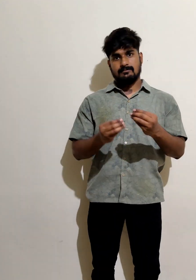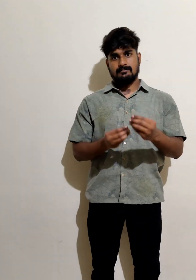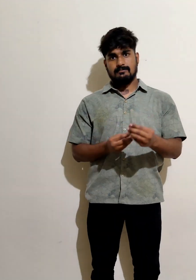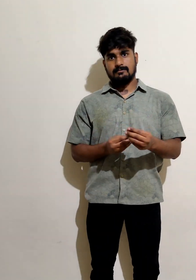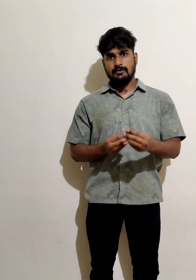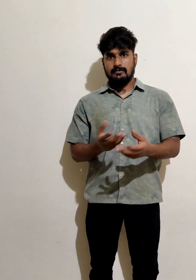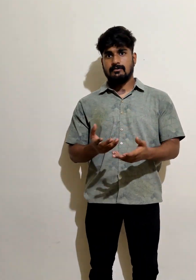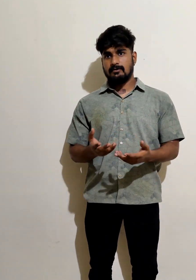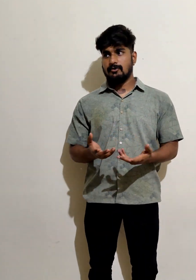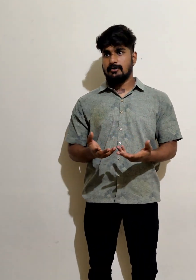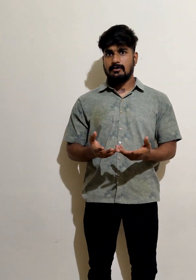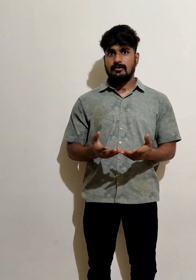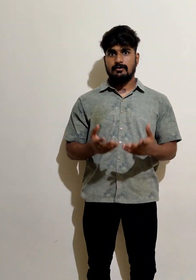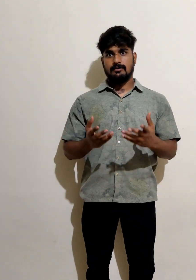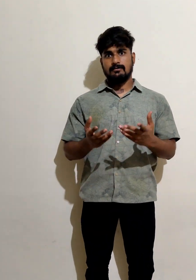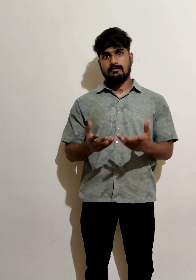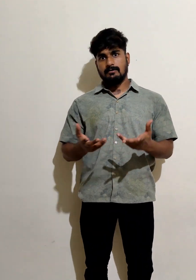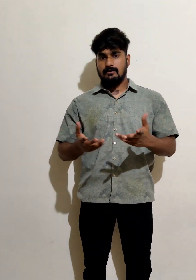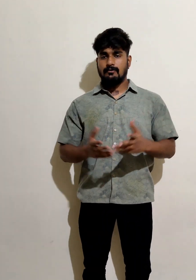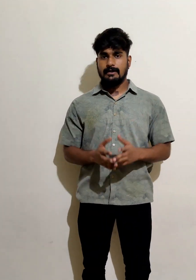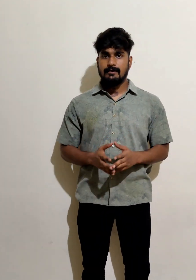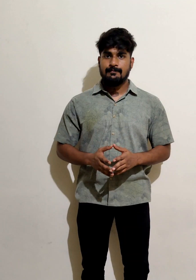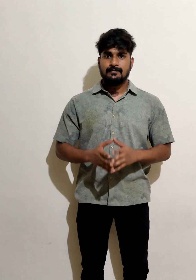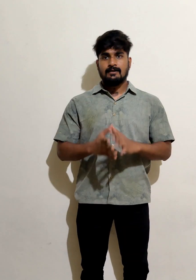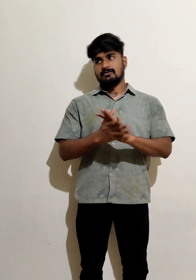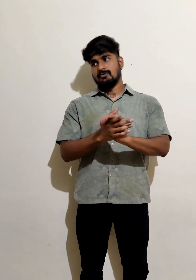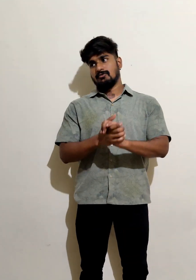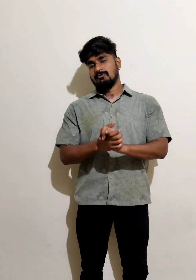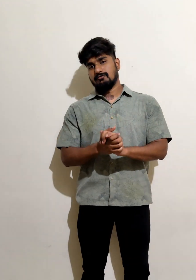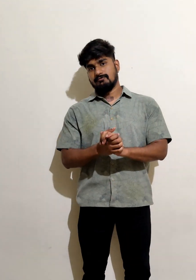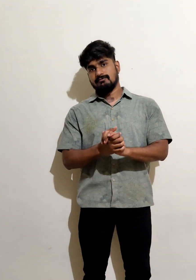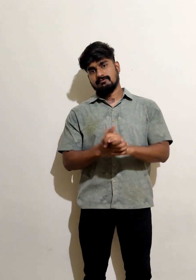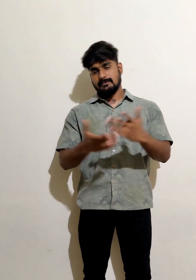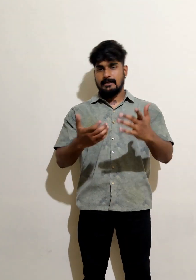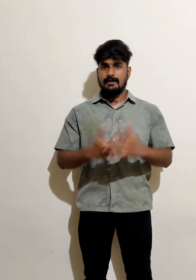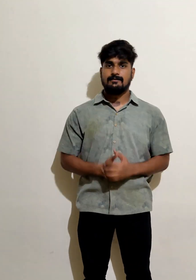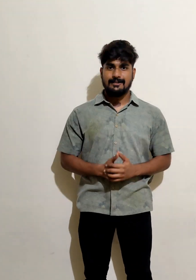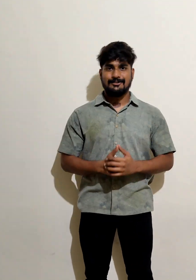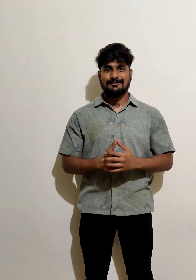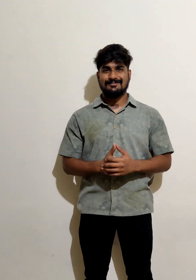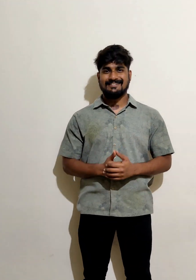good or okay. So yeah, thank you.